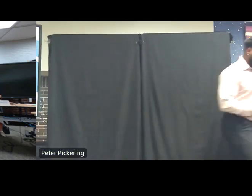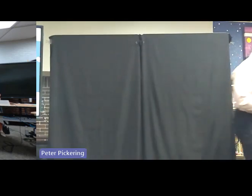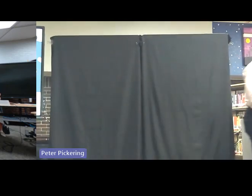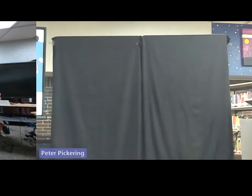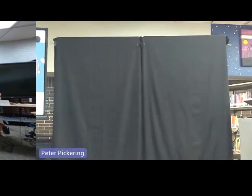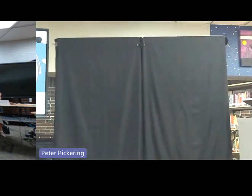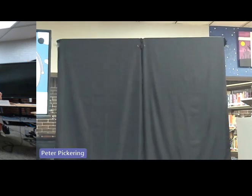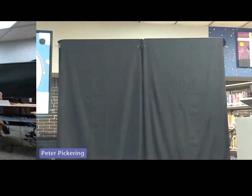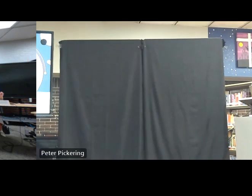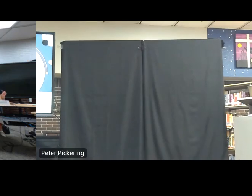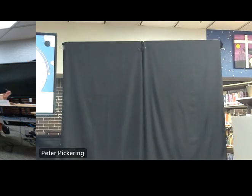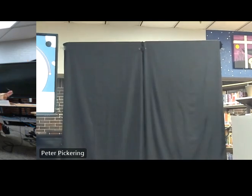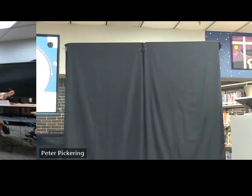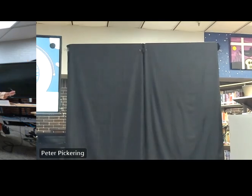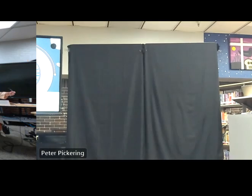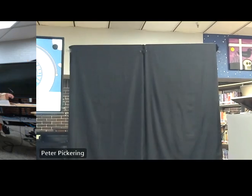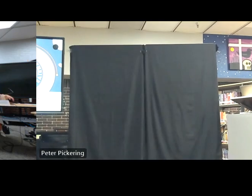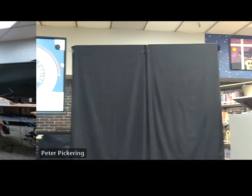Thank you.